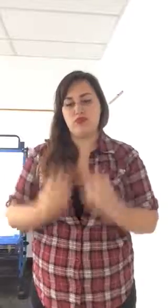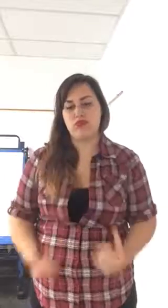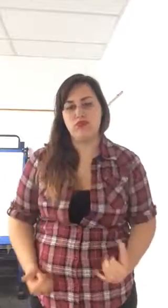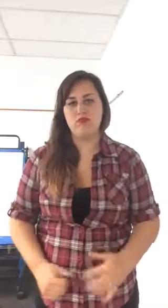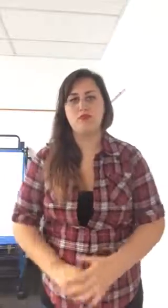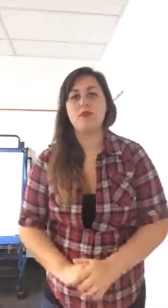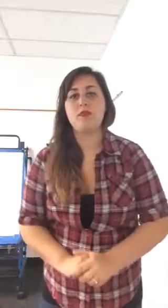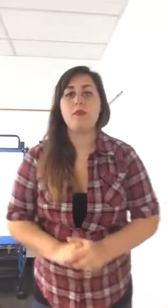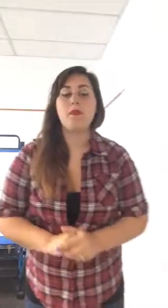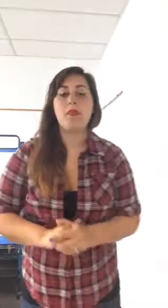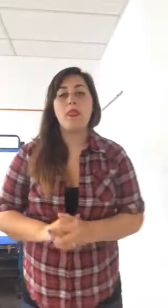Wonderful answer.